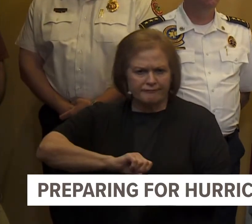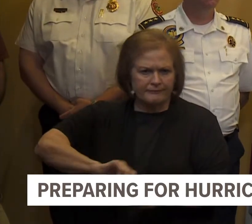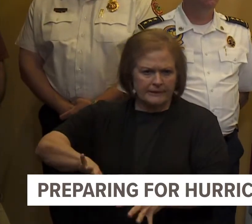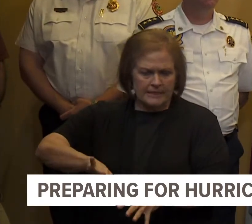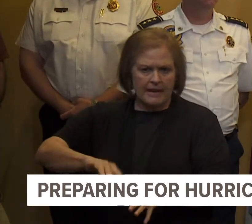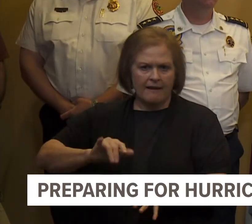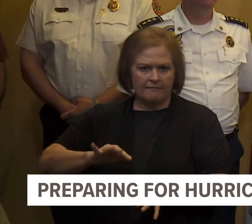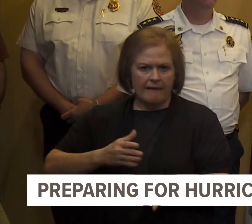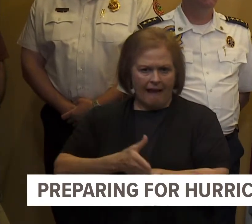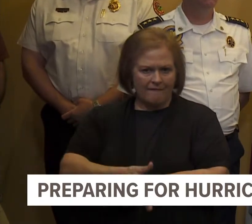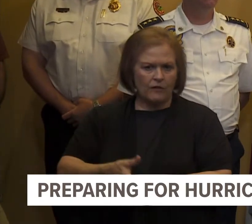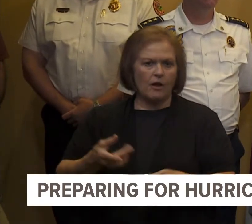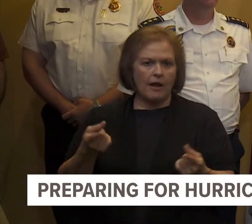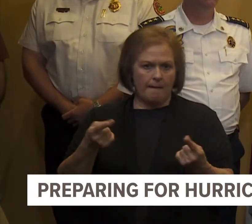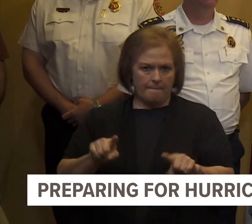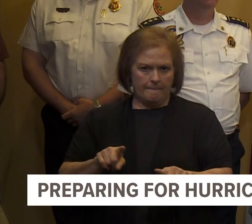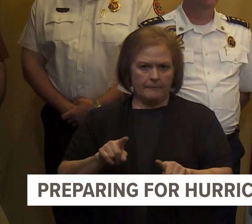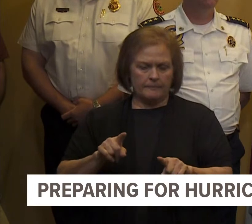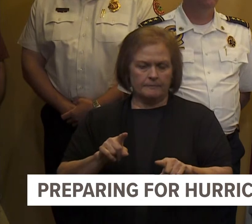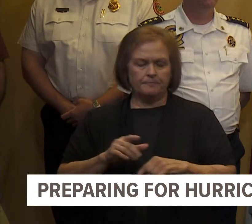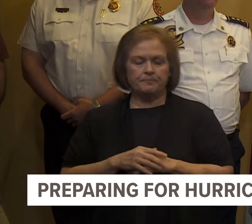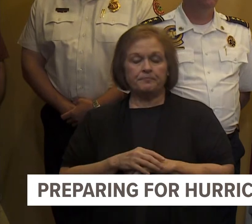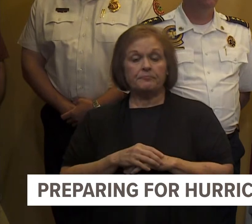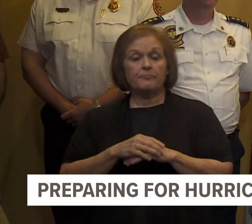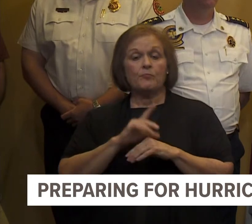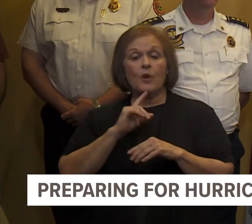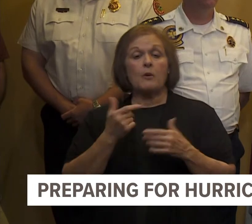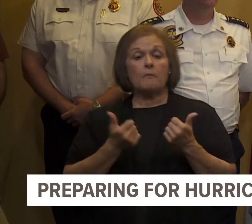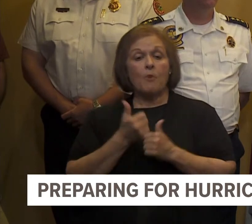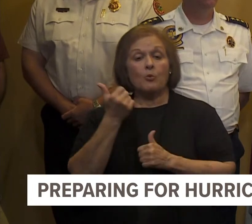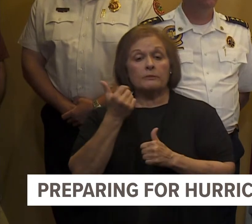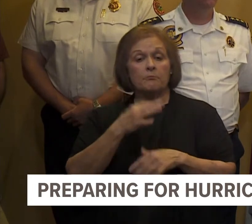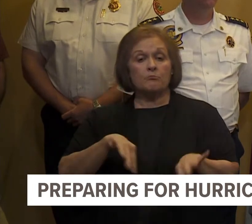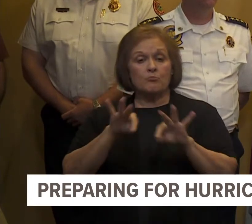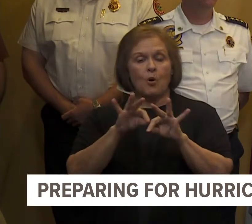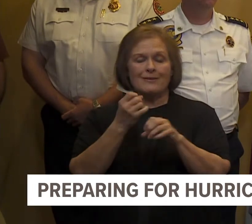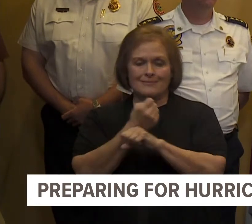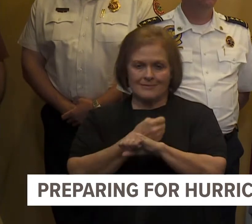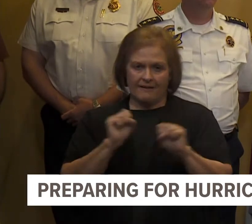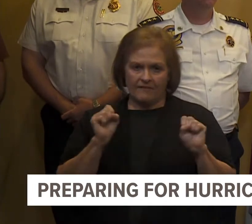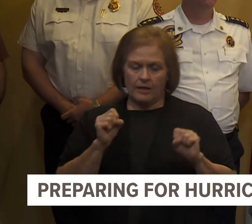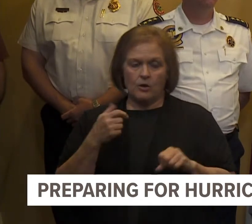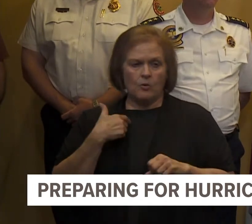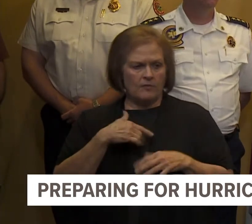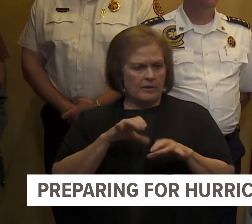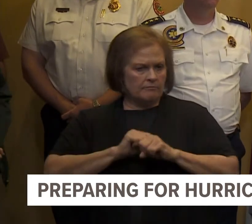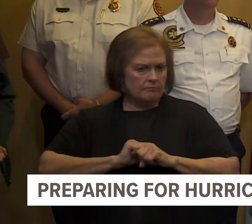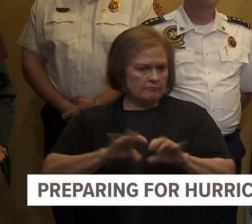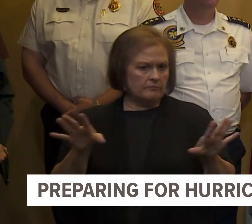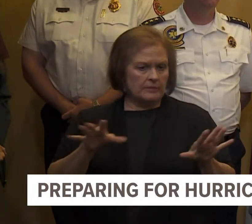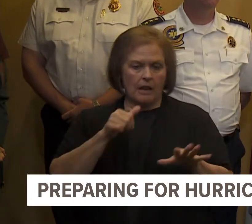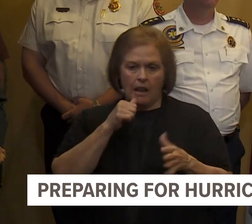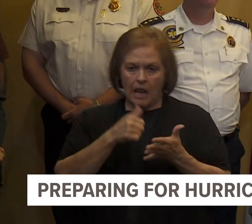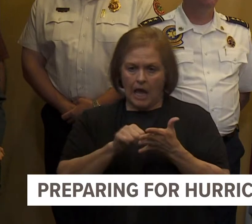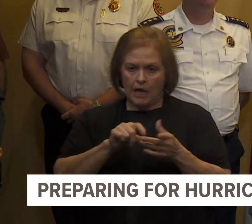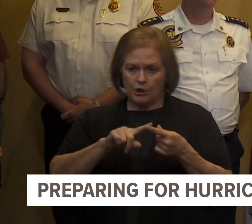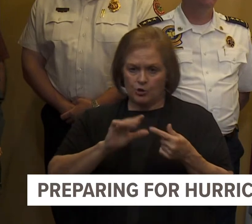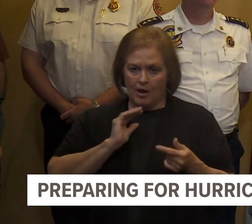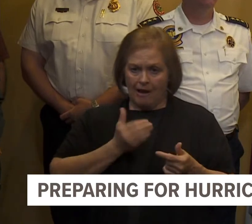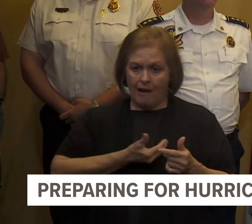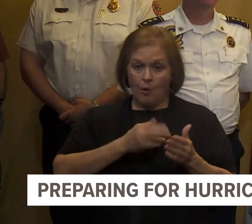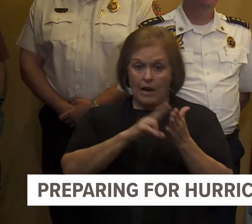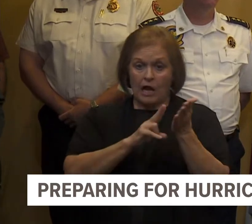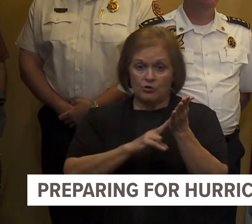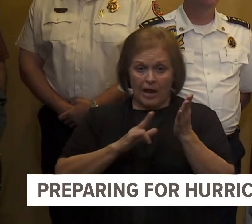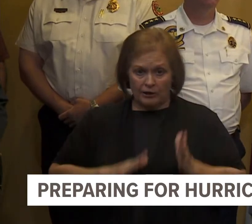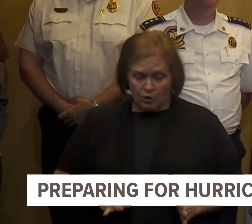following the event. Safety is paramount. We sent a letter out to all our contractors for good